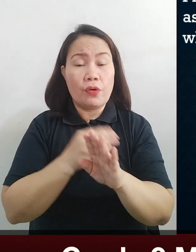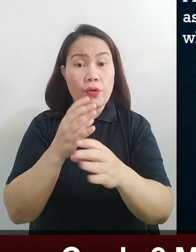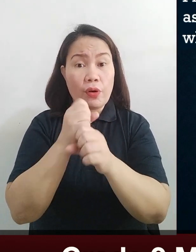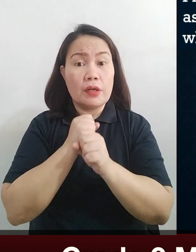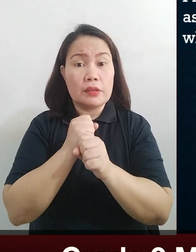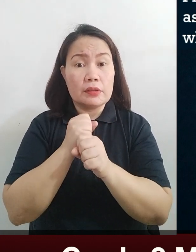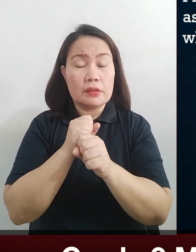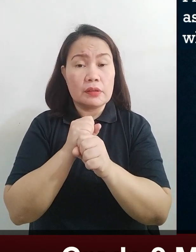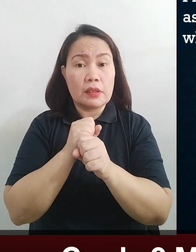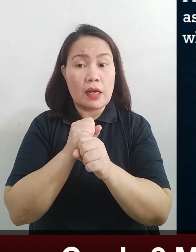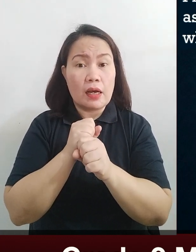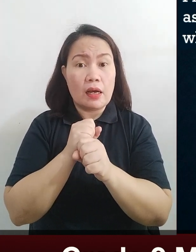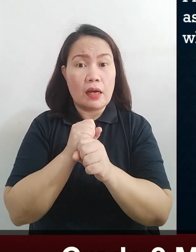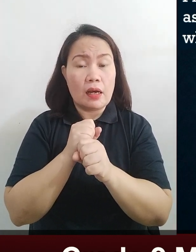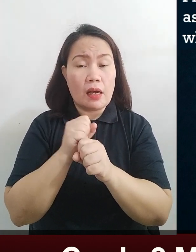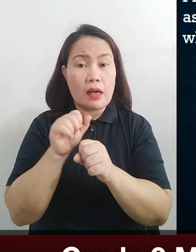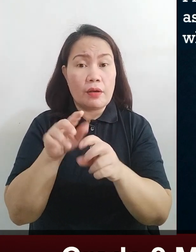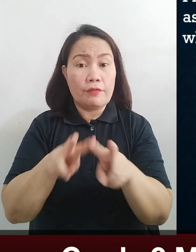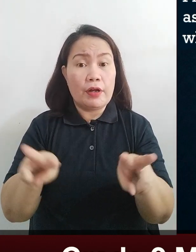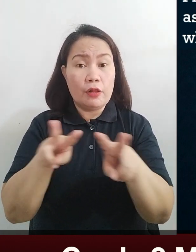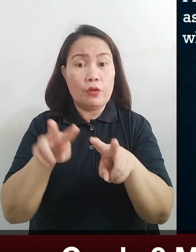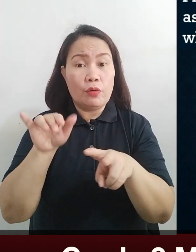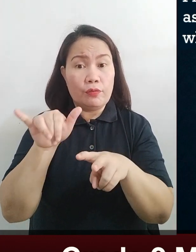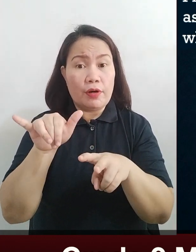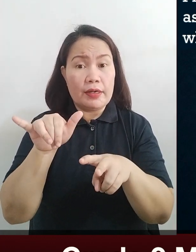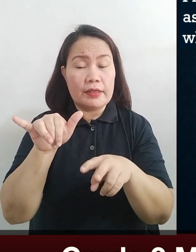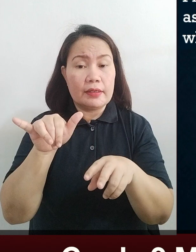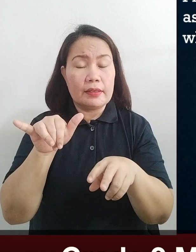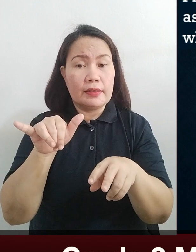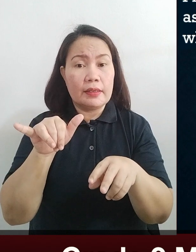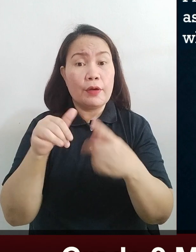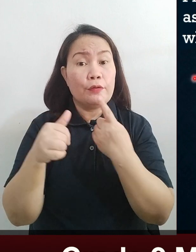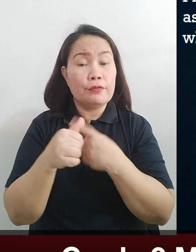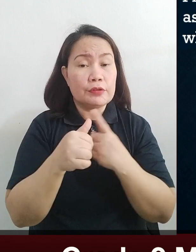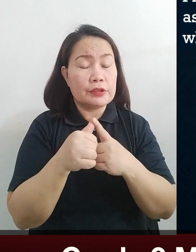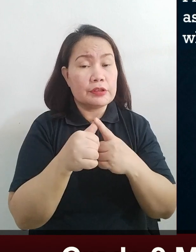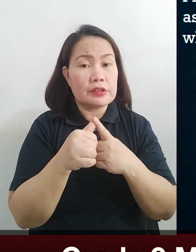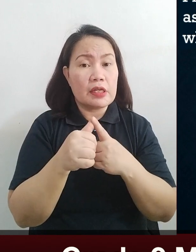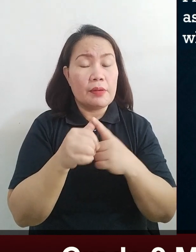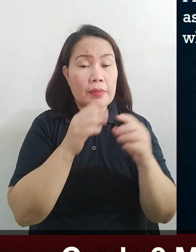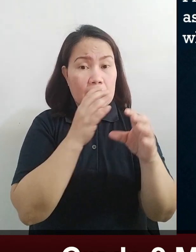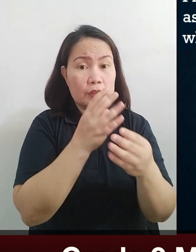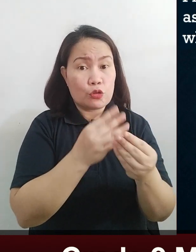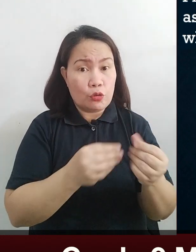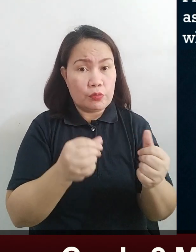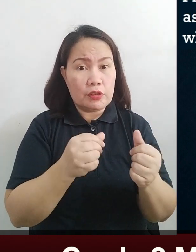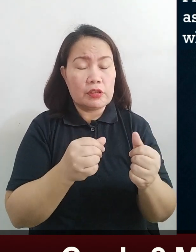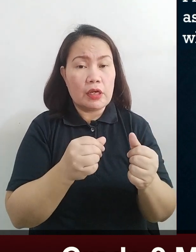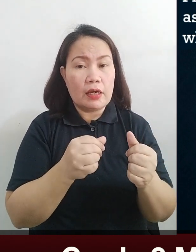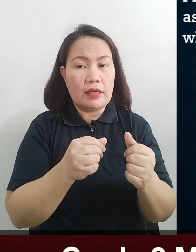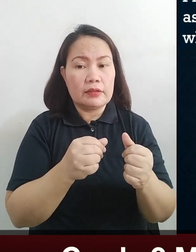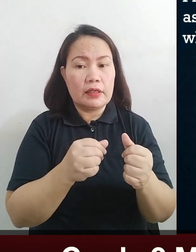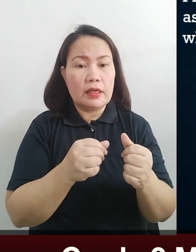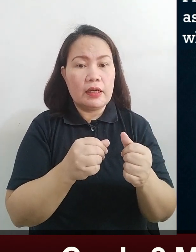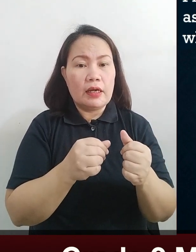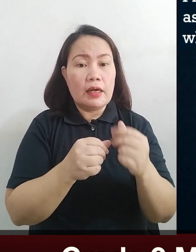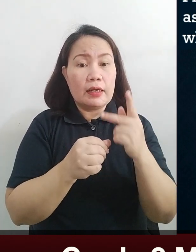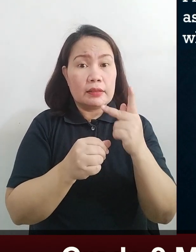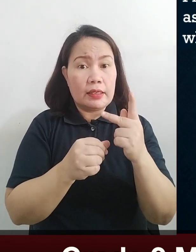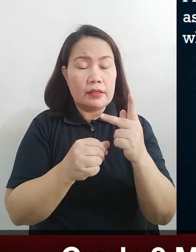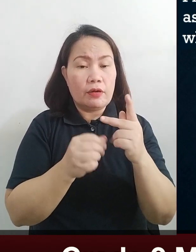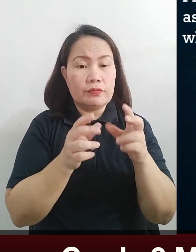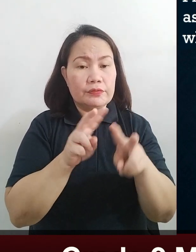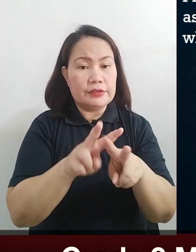natin makuha yung value ng Y, so kailangan muna natin kunin yung equation of variation. So, ganun